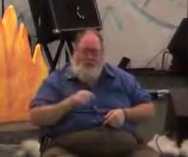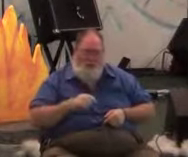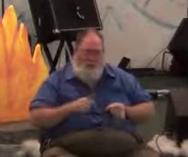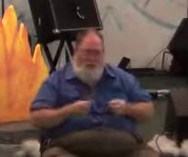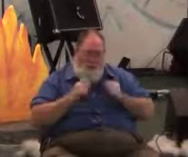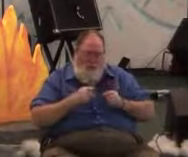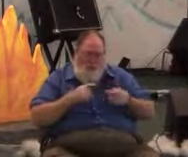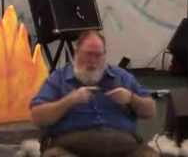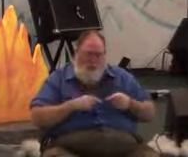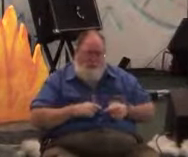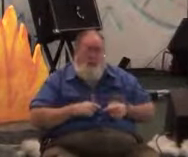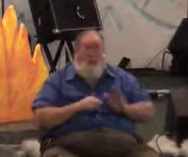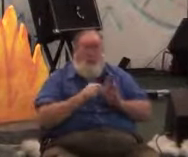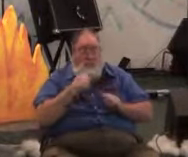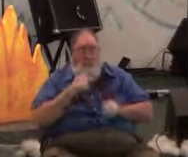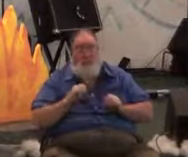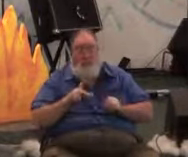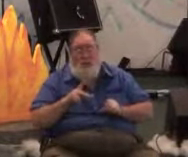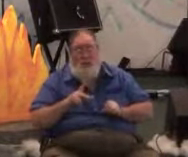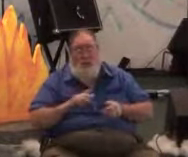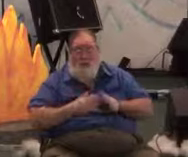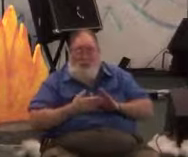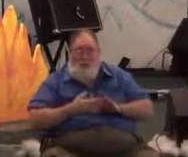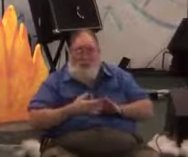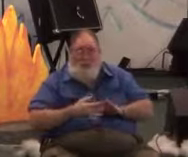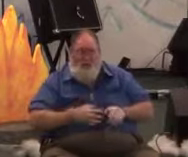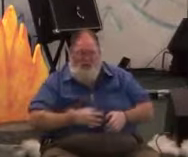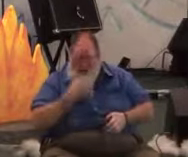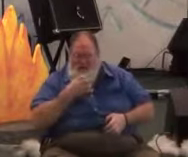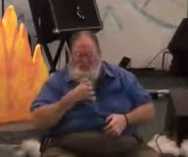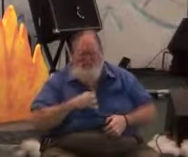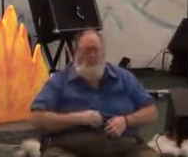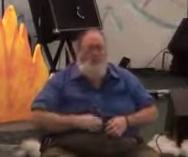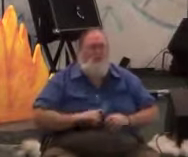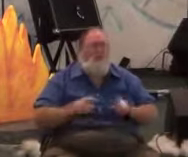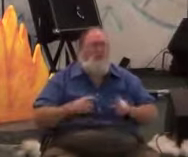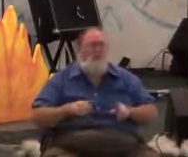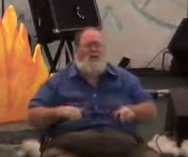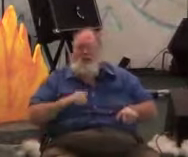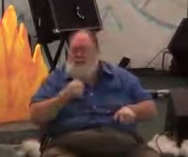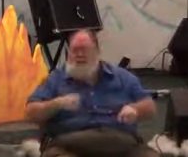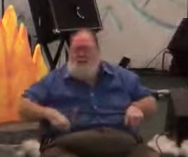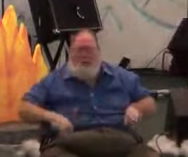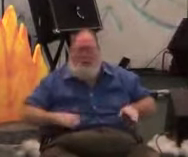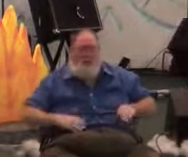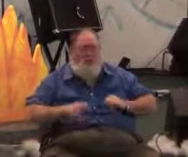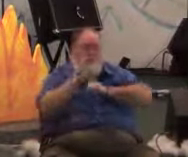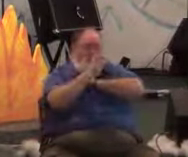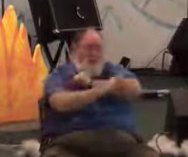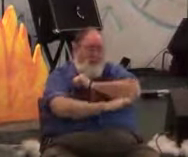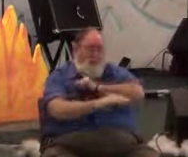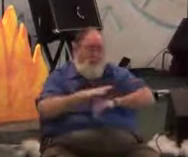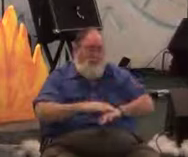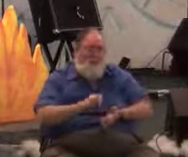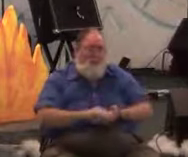Scripture says it's okay to get angry and be upset, but don't let sunset on that. Or it turns into a quarrel. And it